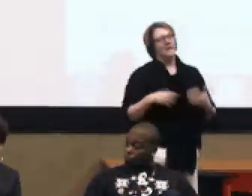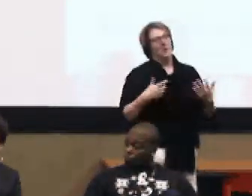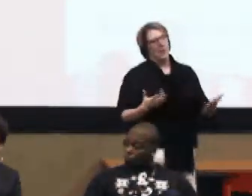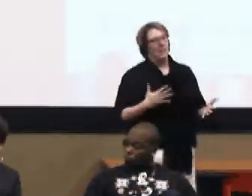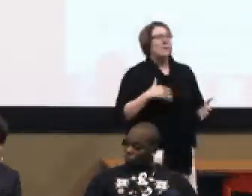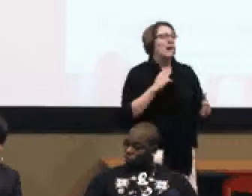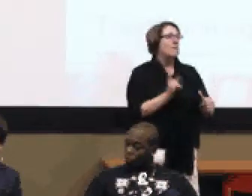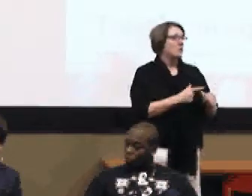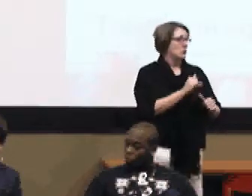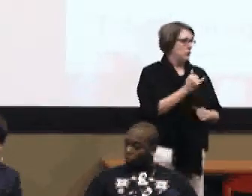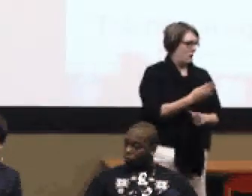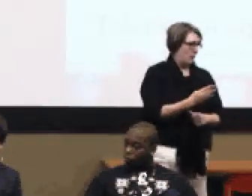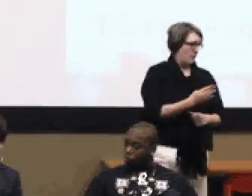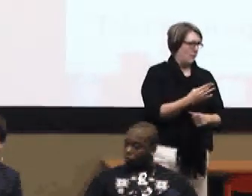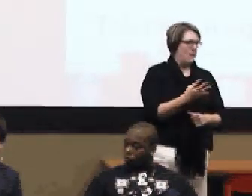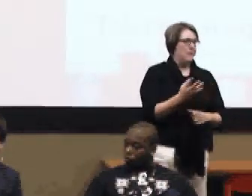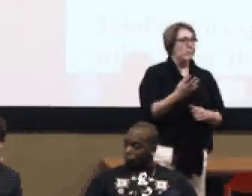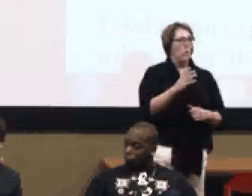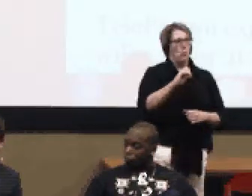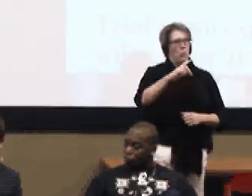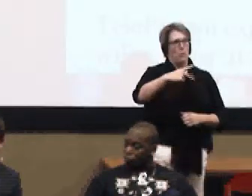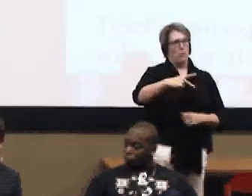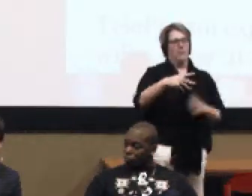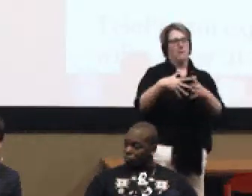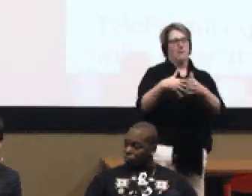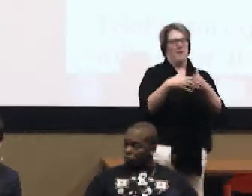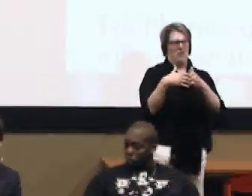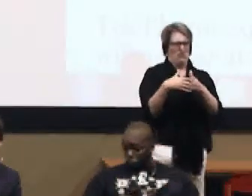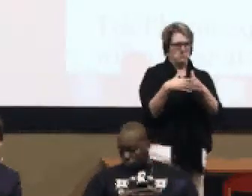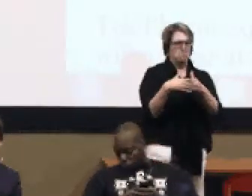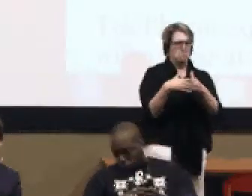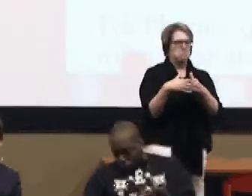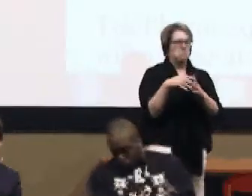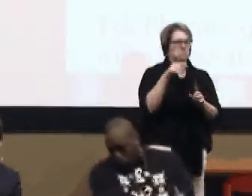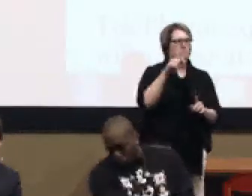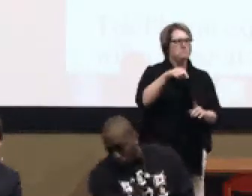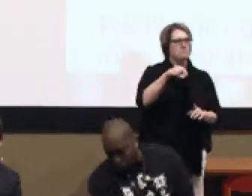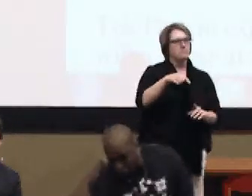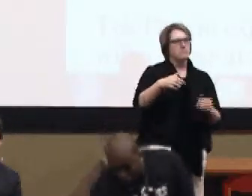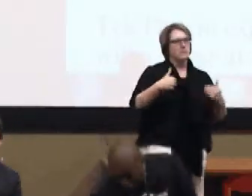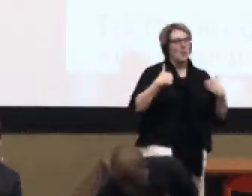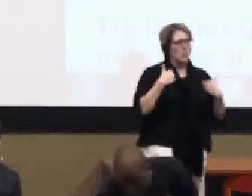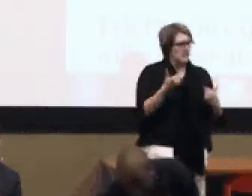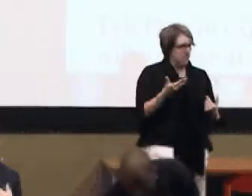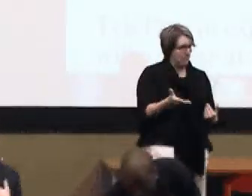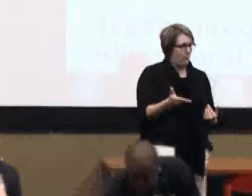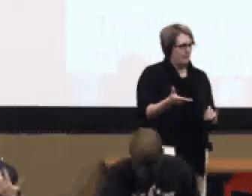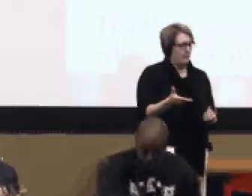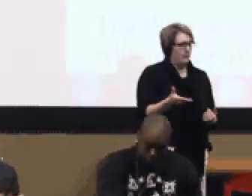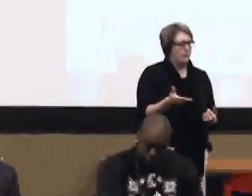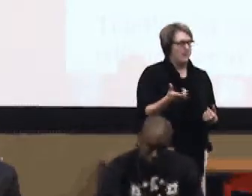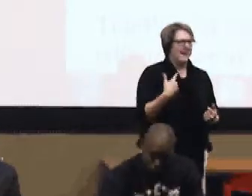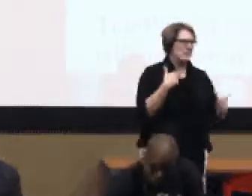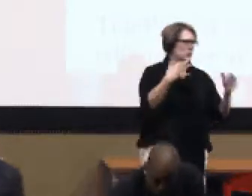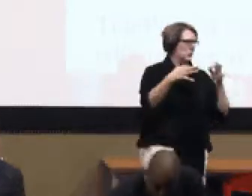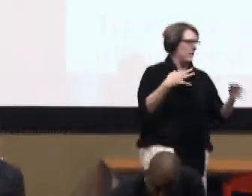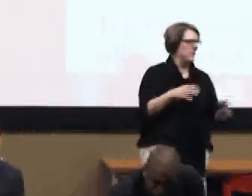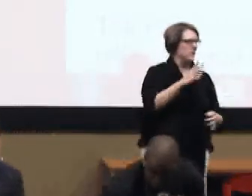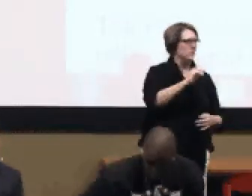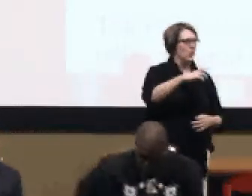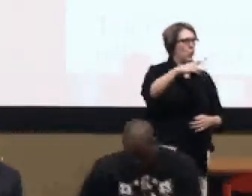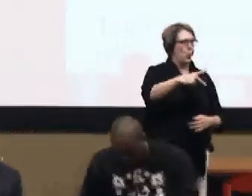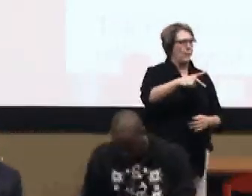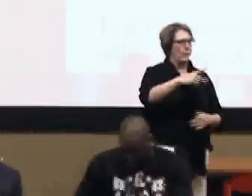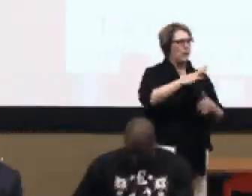my first job was in corporate America, and I was there that I describe it as my corporate